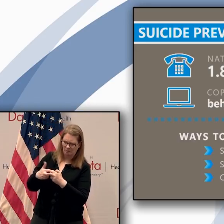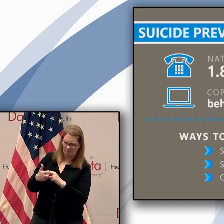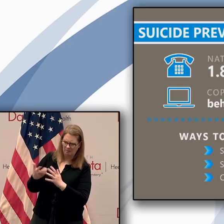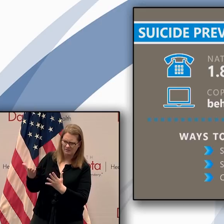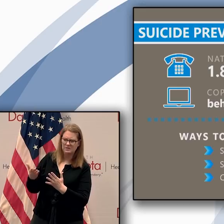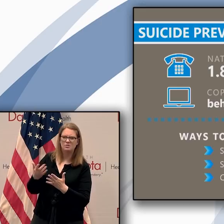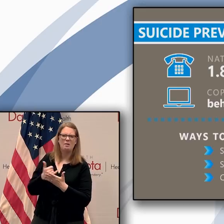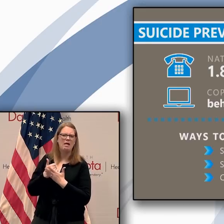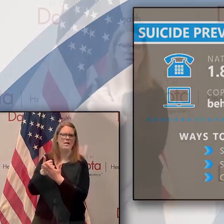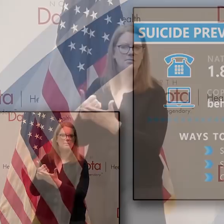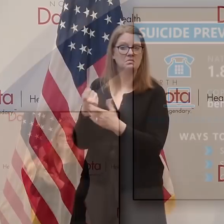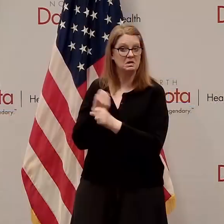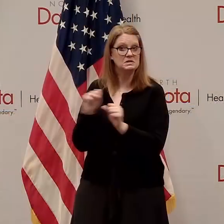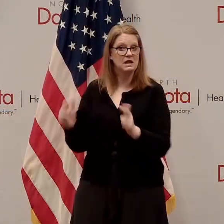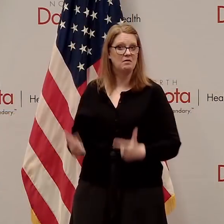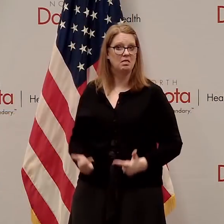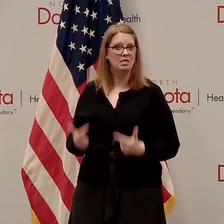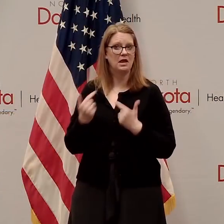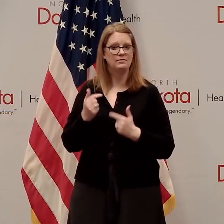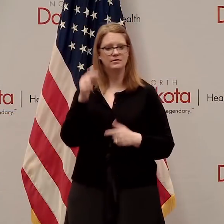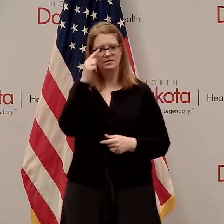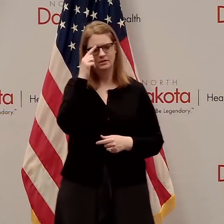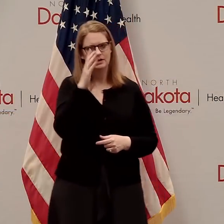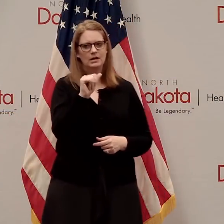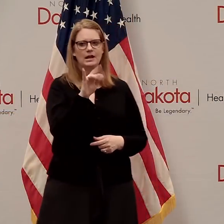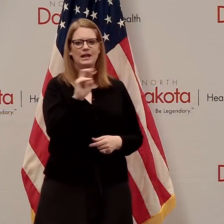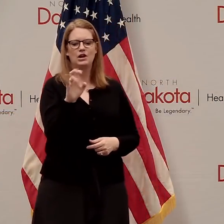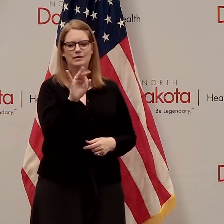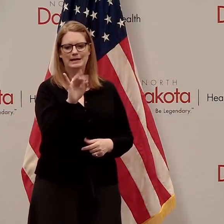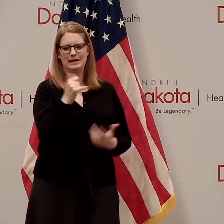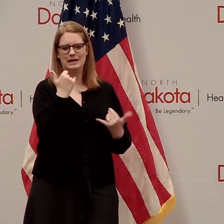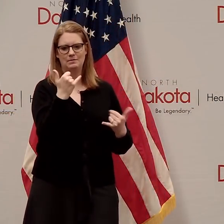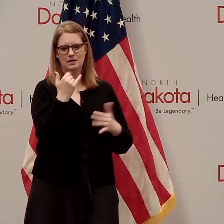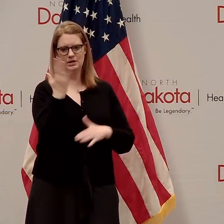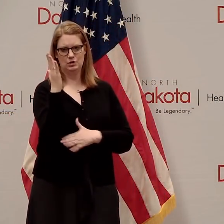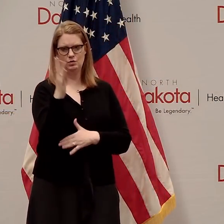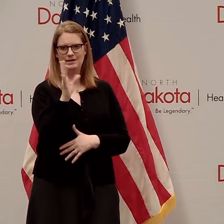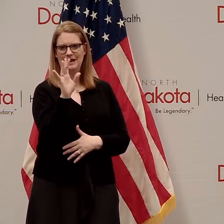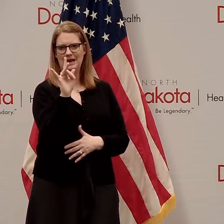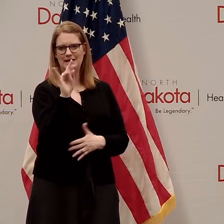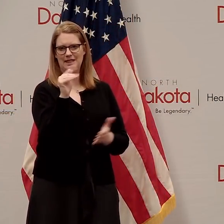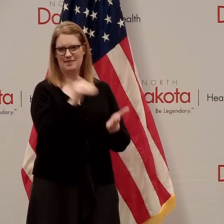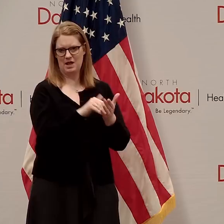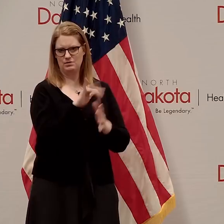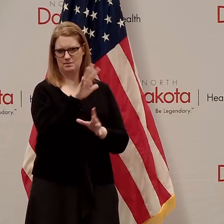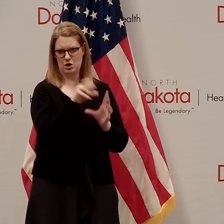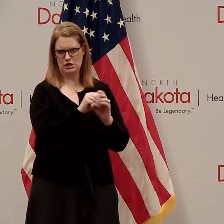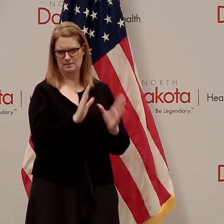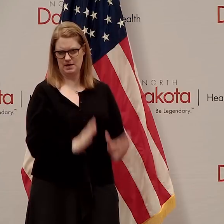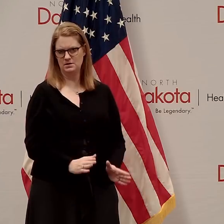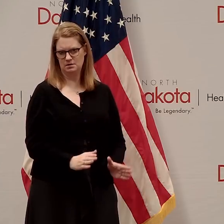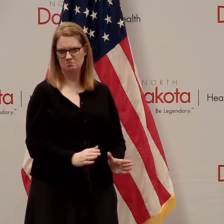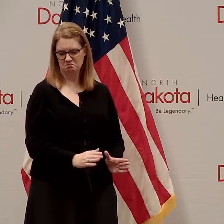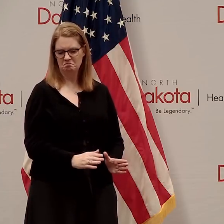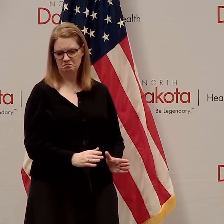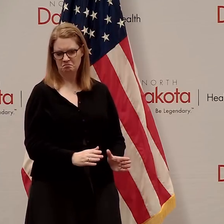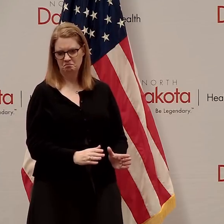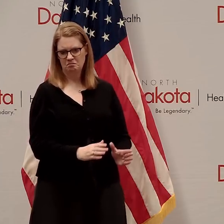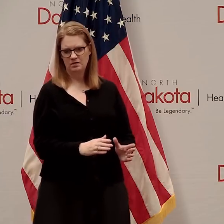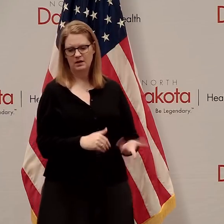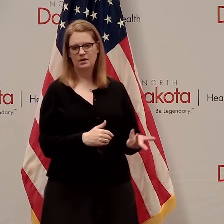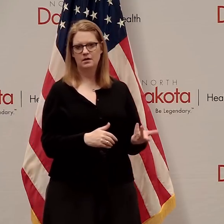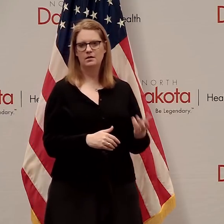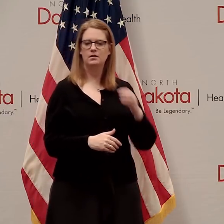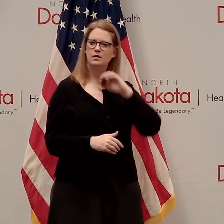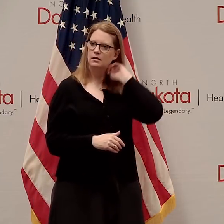that. Quick CARE-19 update. As of noon today, 18,000 participants signing up for the app. I've